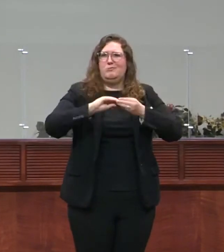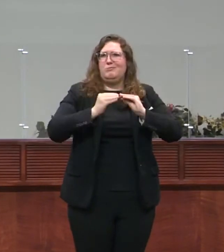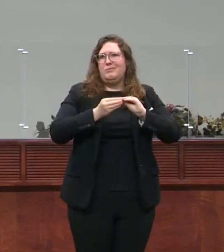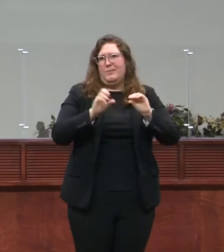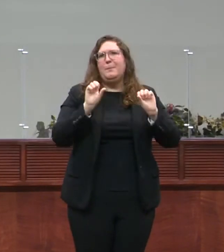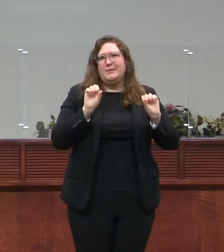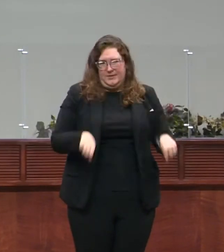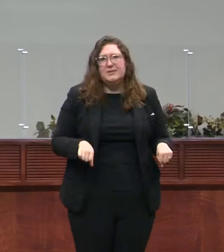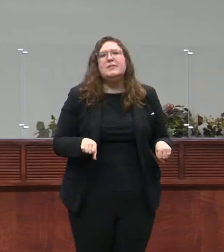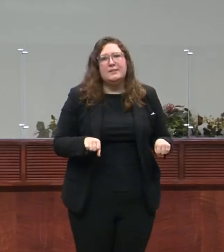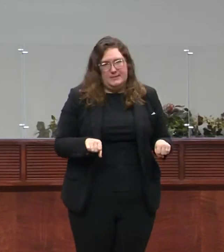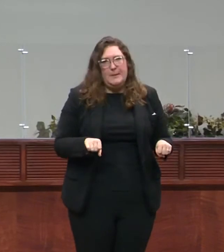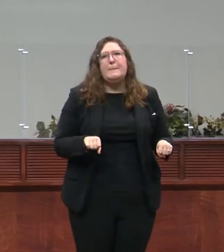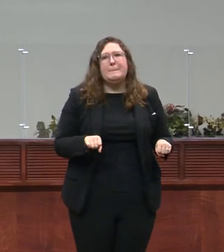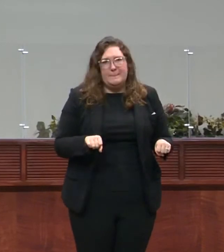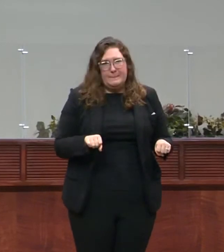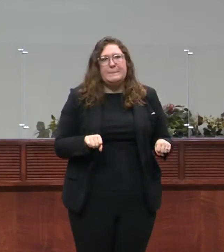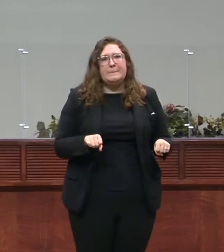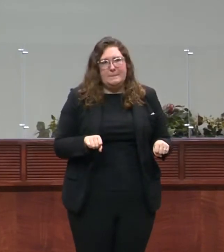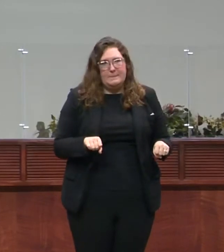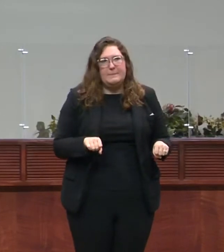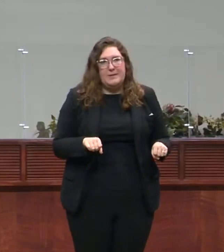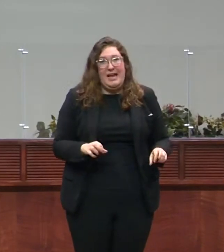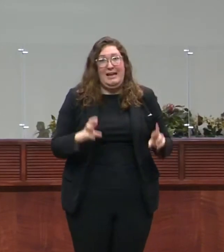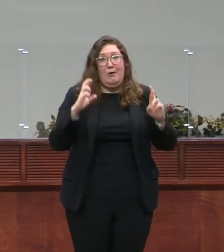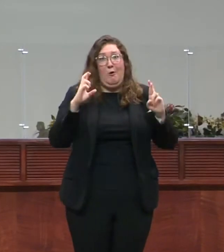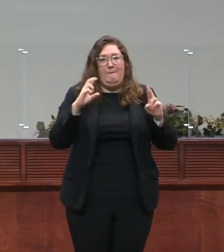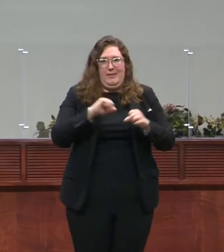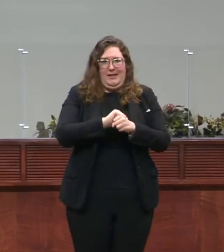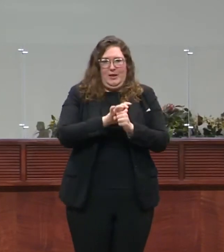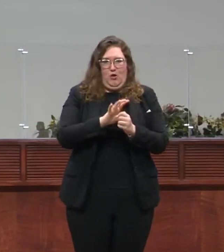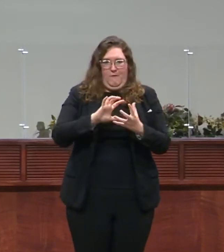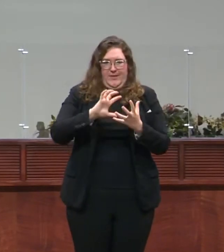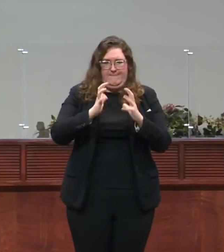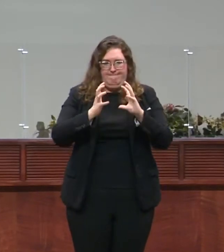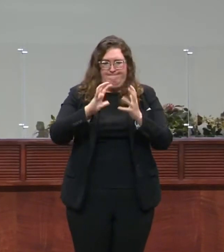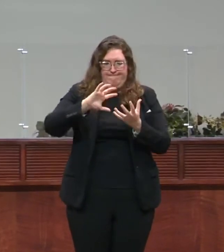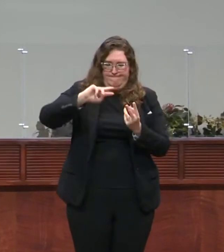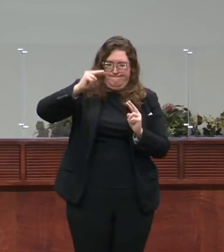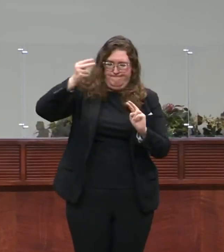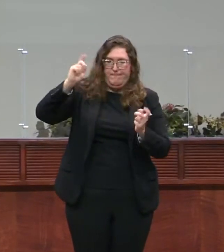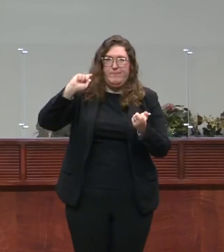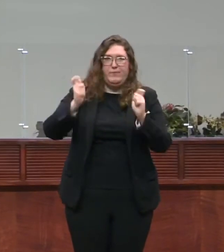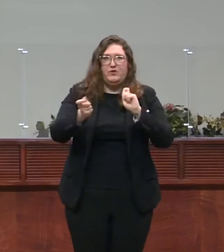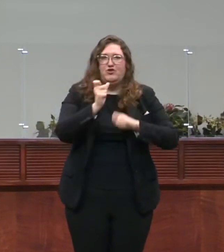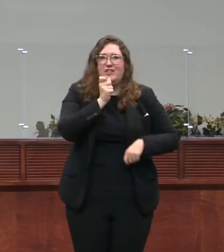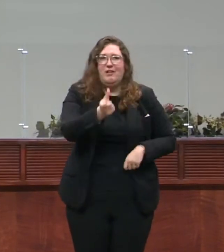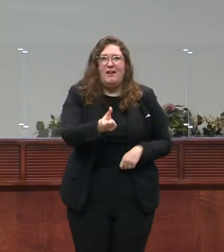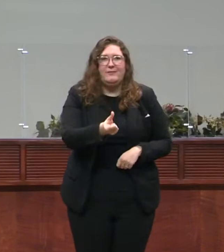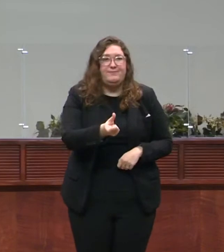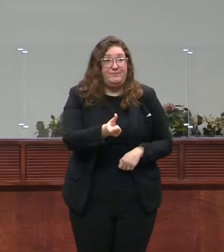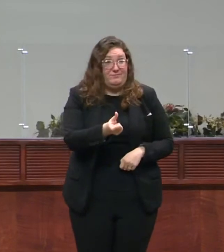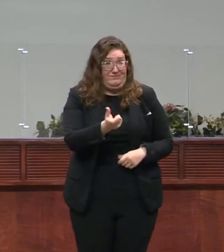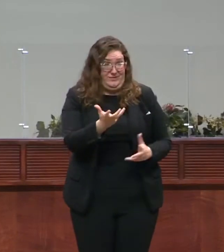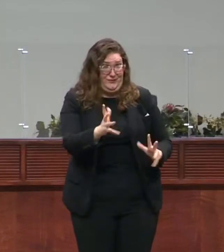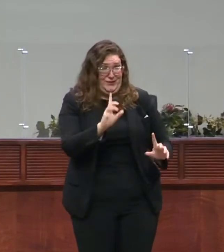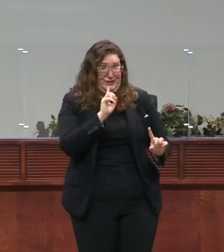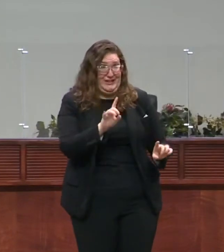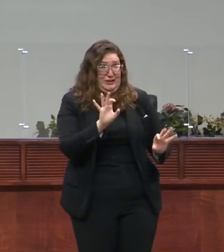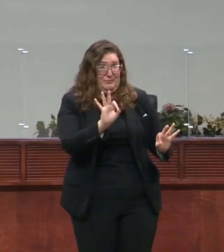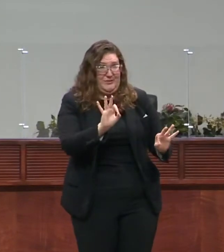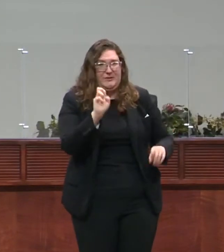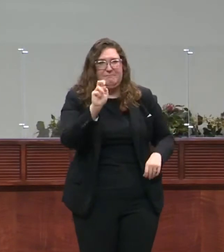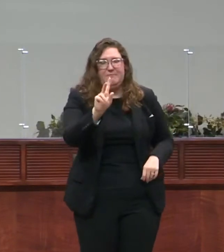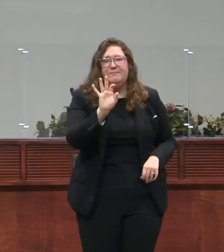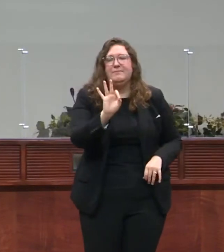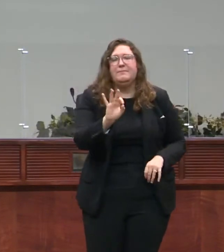the potential for mutations to occur. Okay. All right. That was your question. Okay. All right.